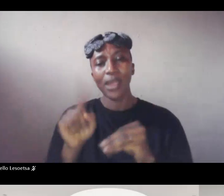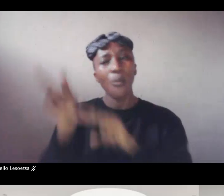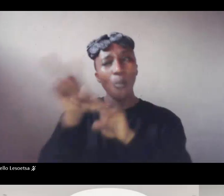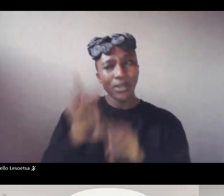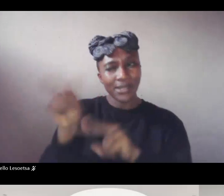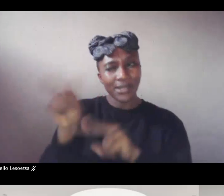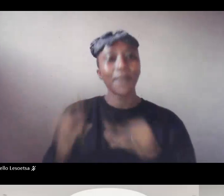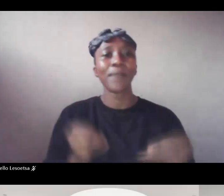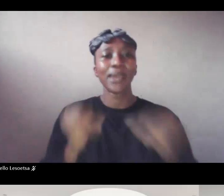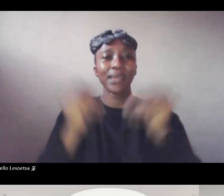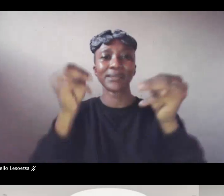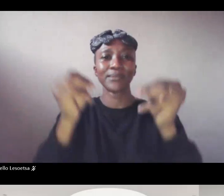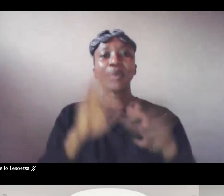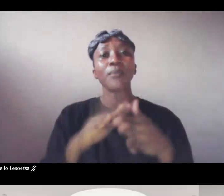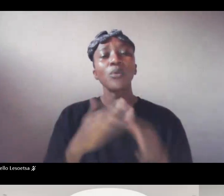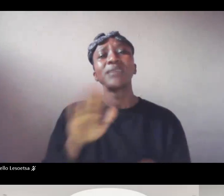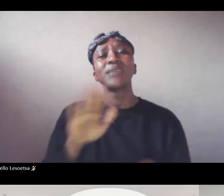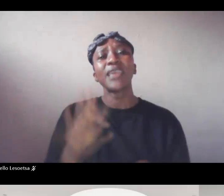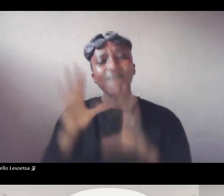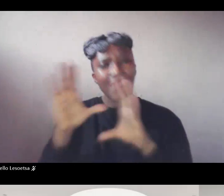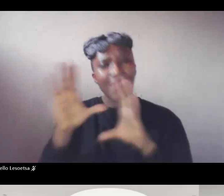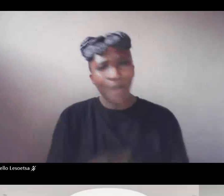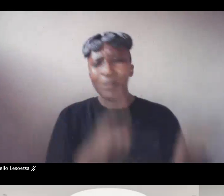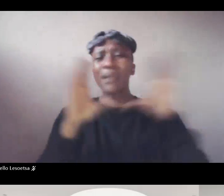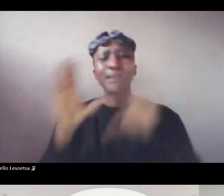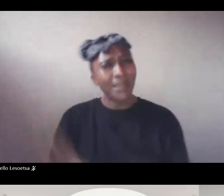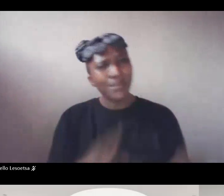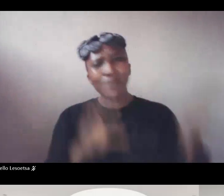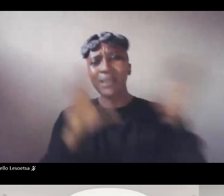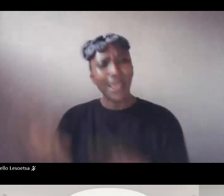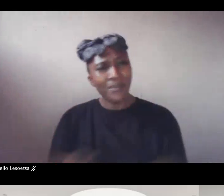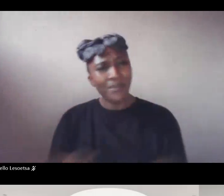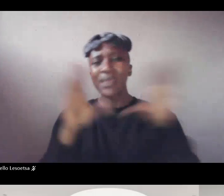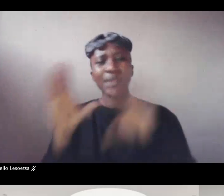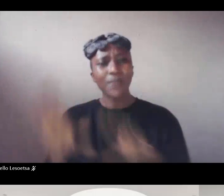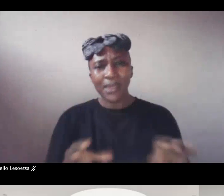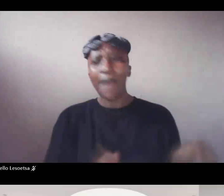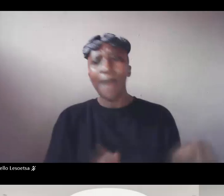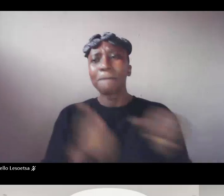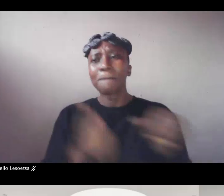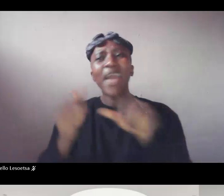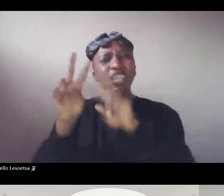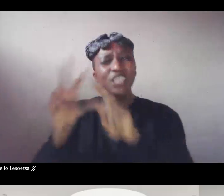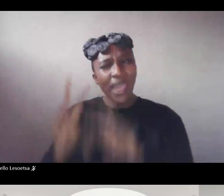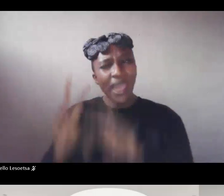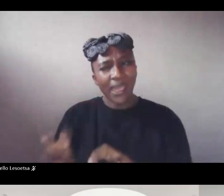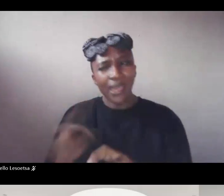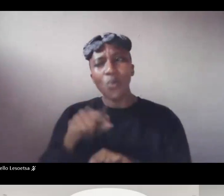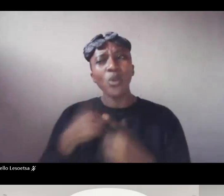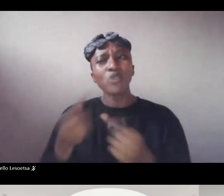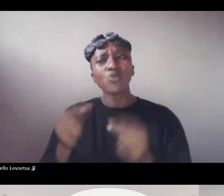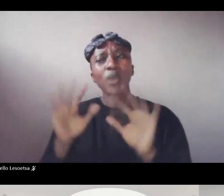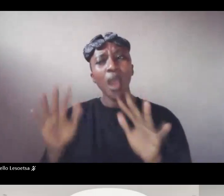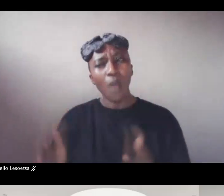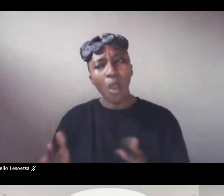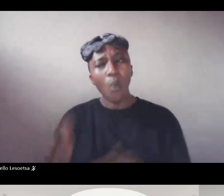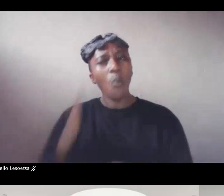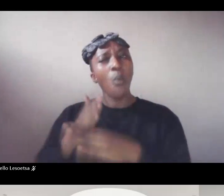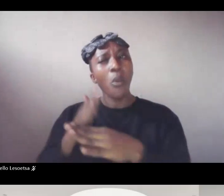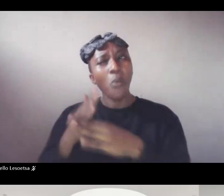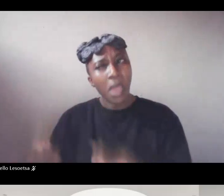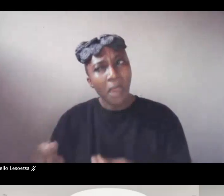you just implement, and there's no way to check what we're doing, is it working? We'll also